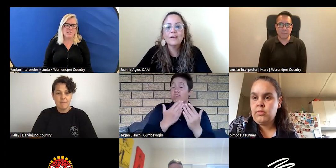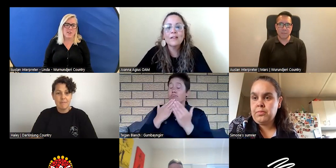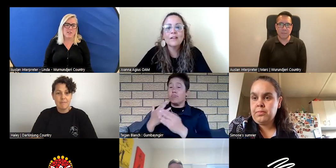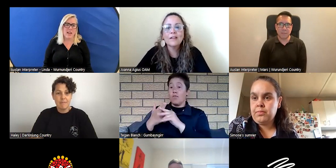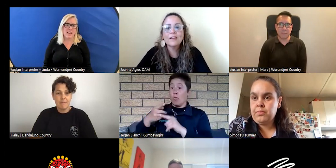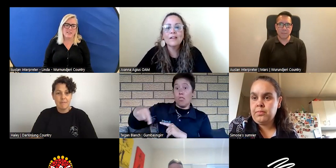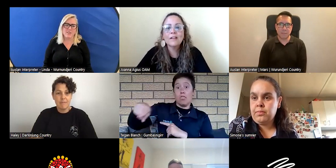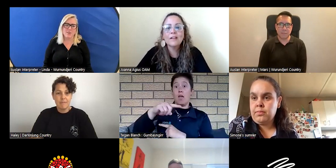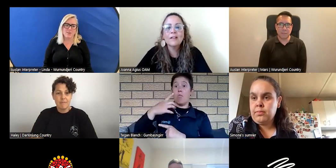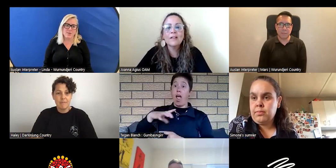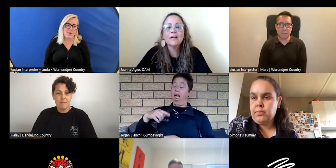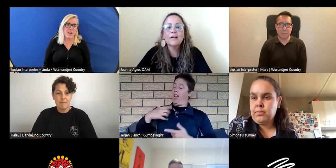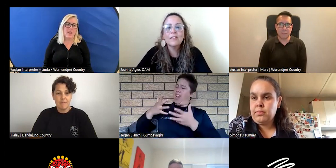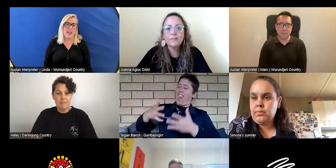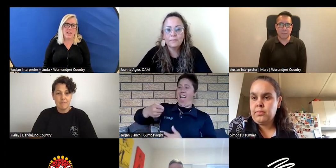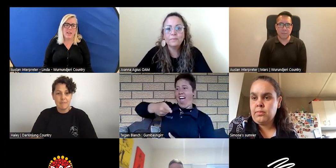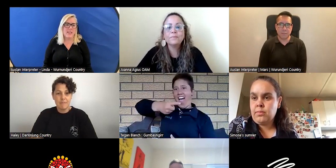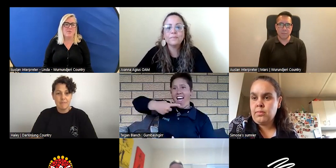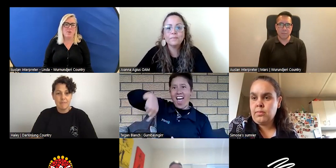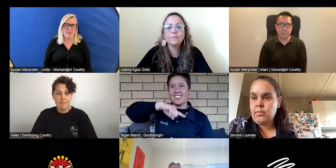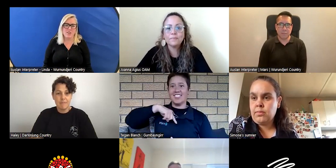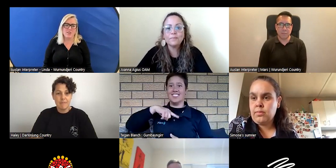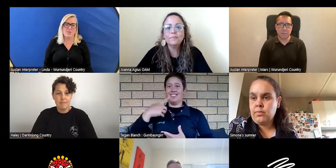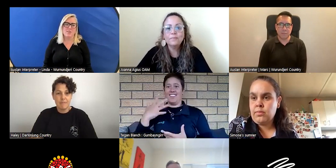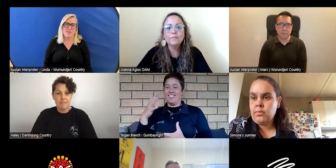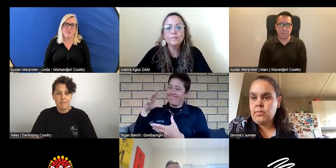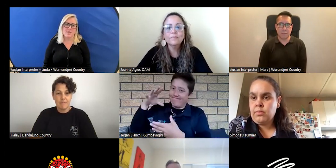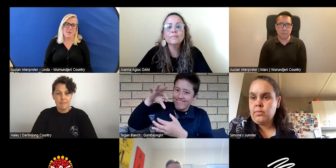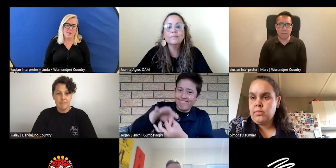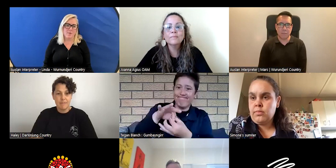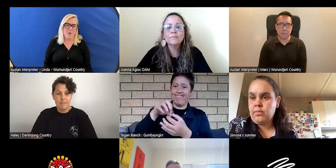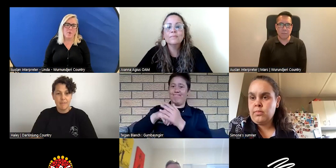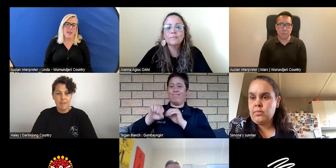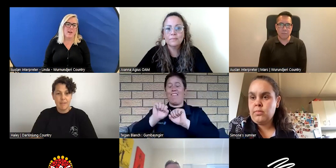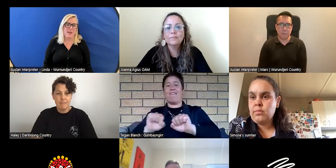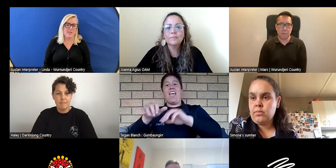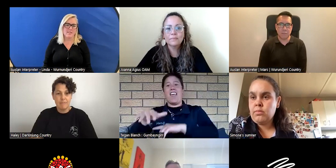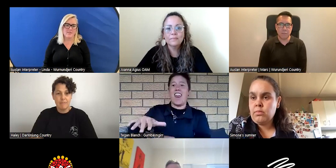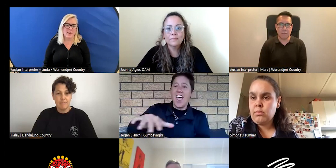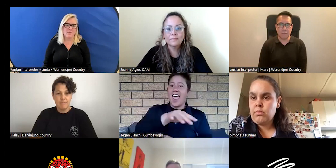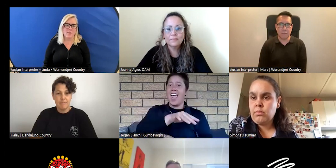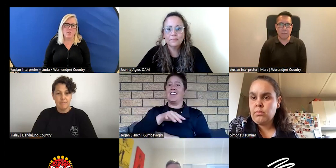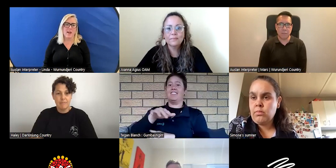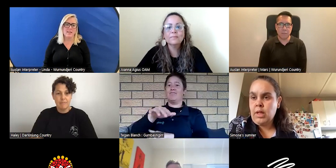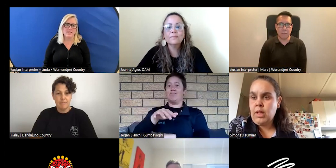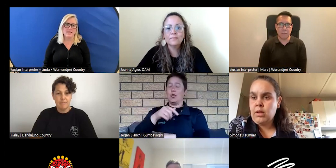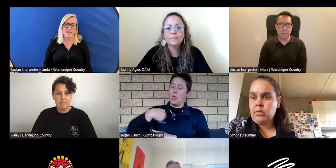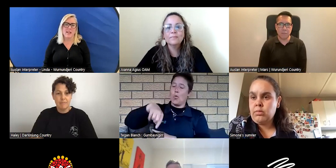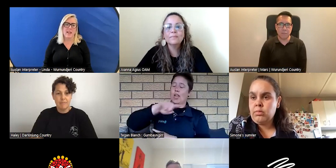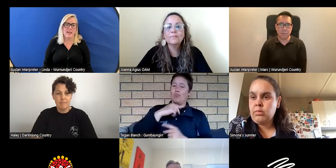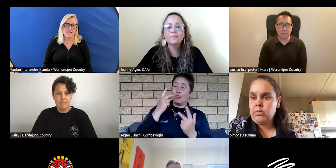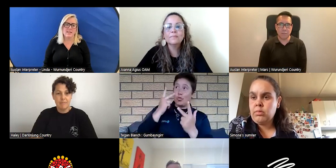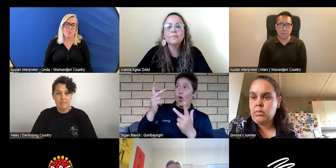I'd also like to give gratitude for what our elders have done for